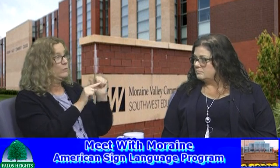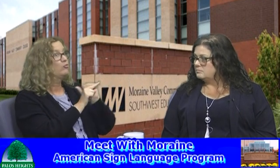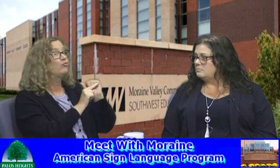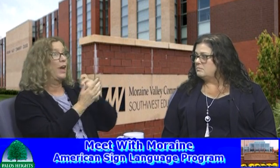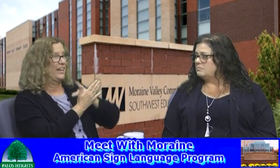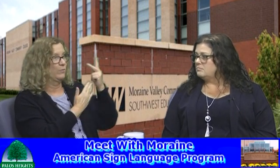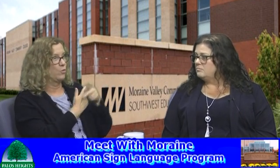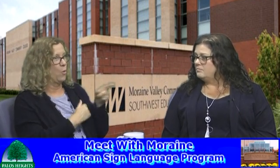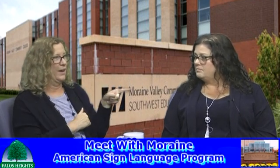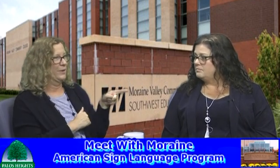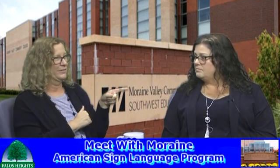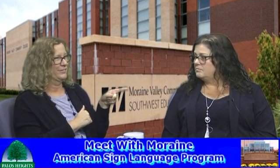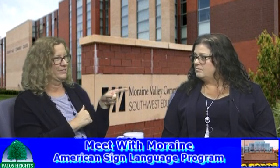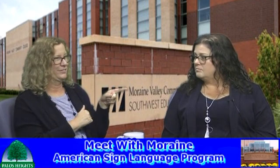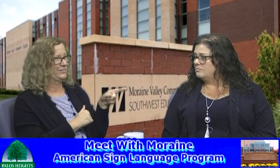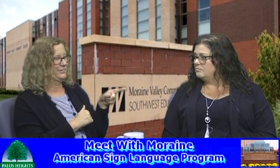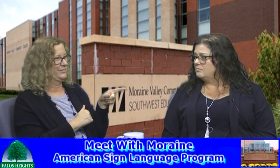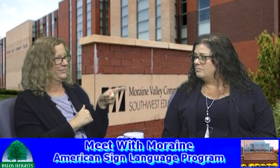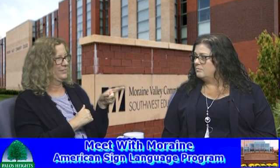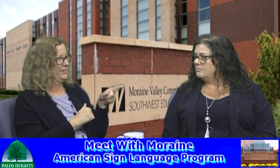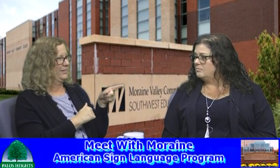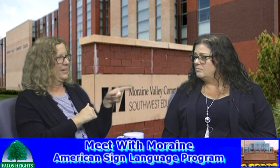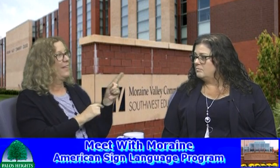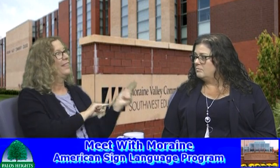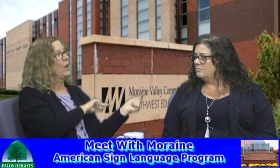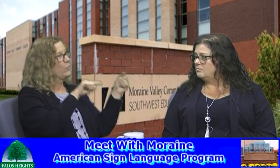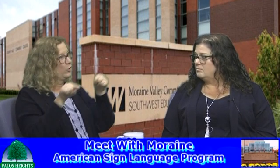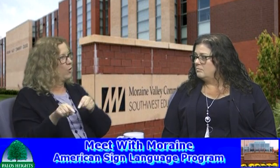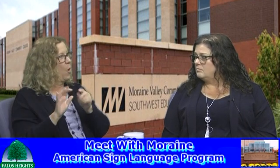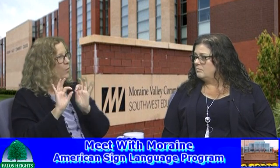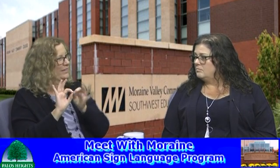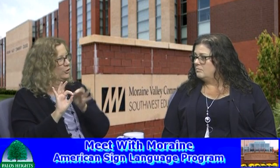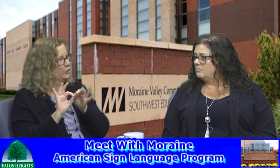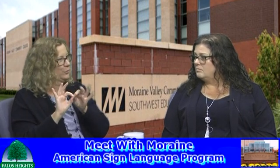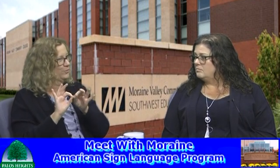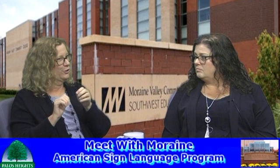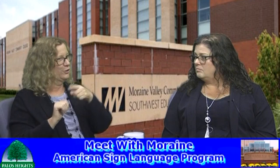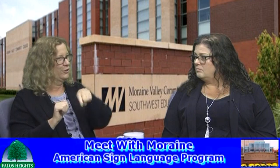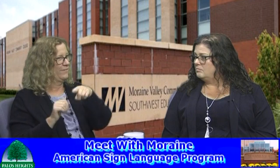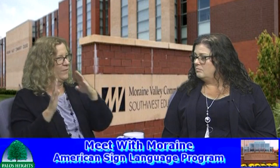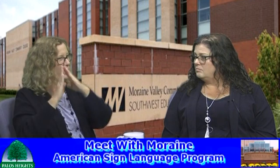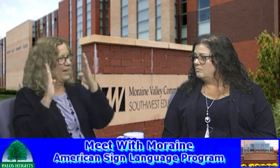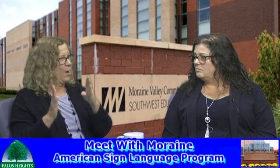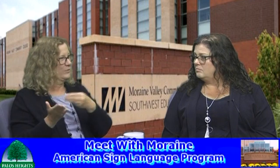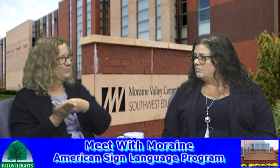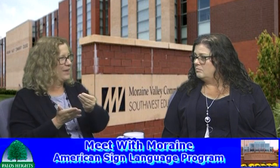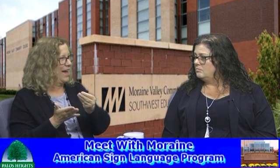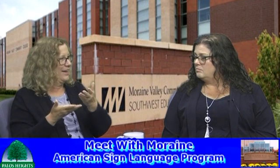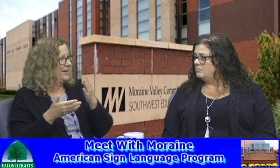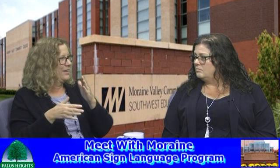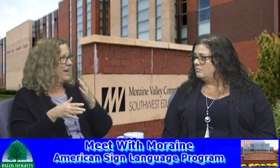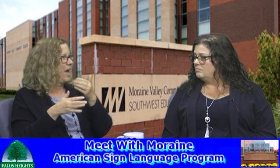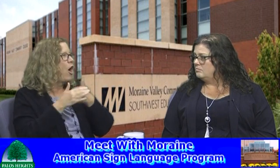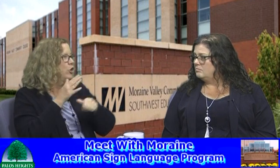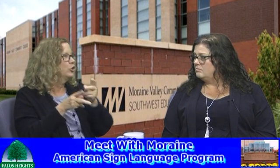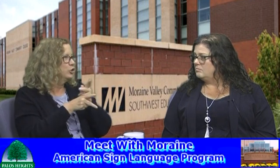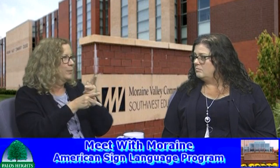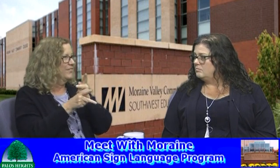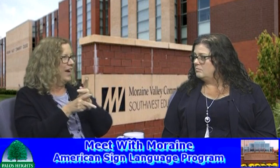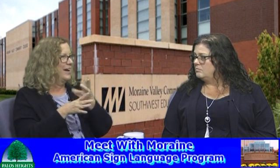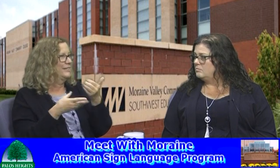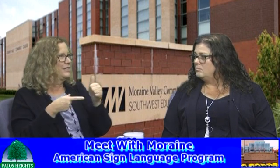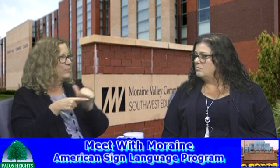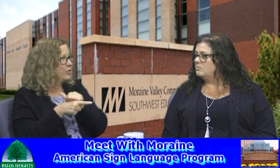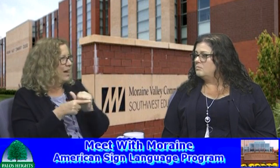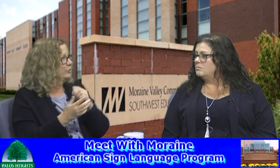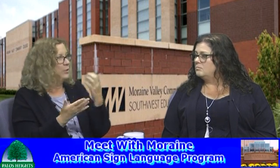home. So there was a student from the interpreter training program at Moraine Valley who was going there to interpret for the purchase of their